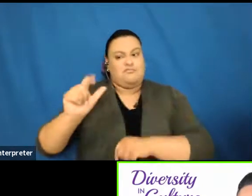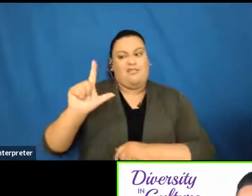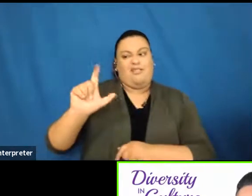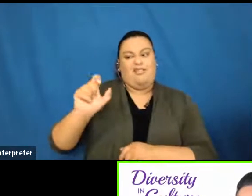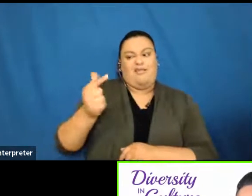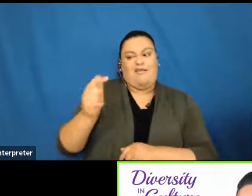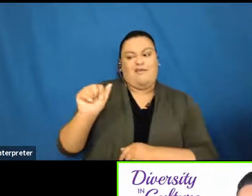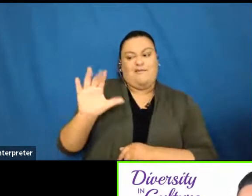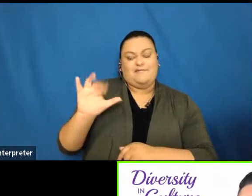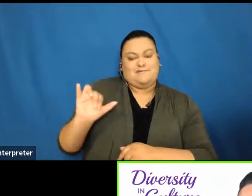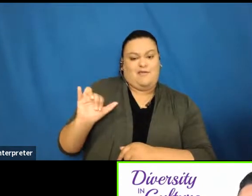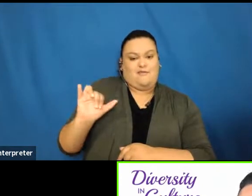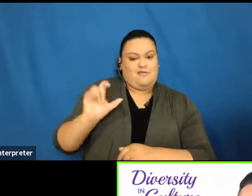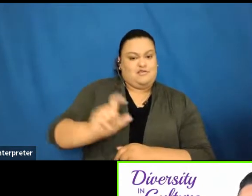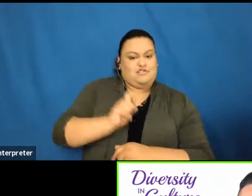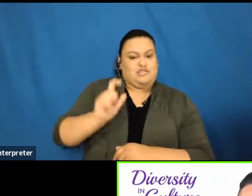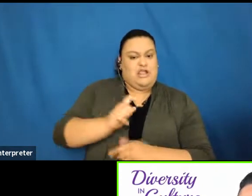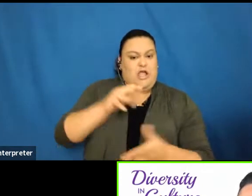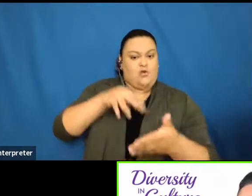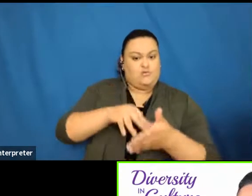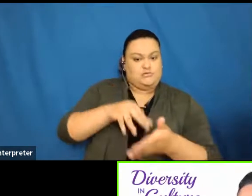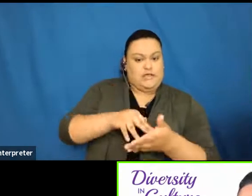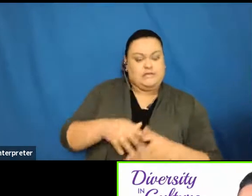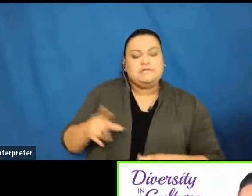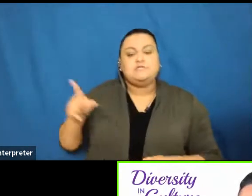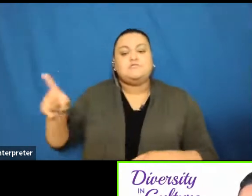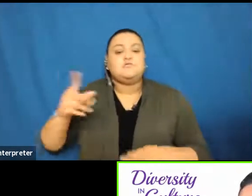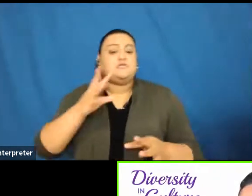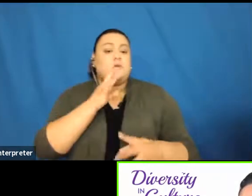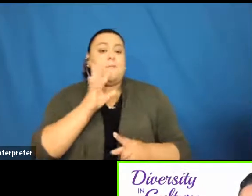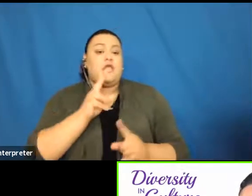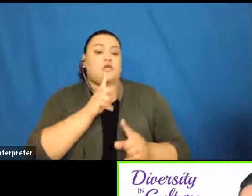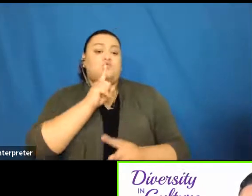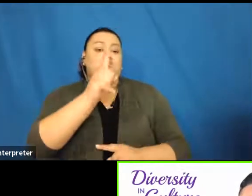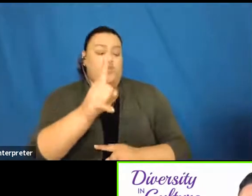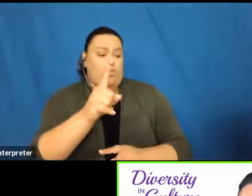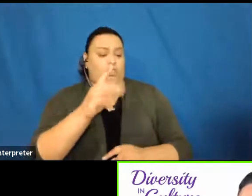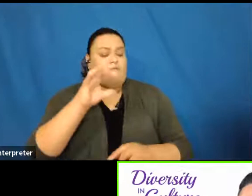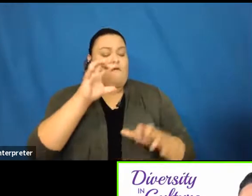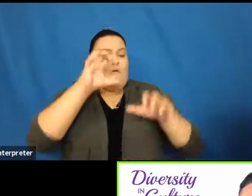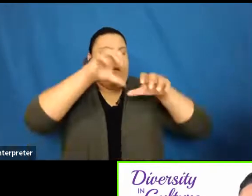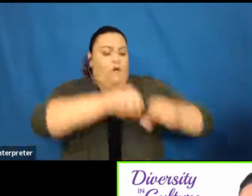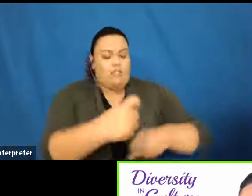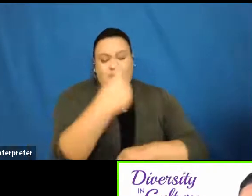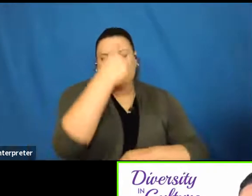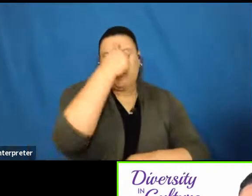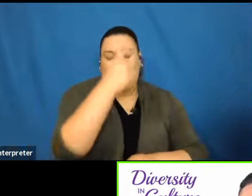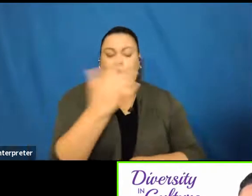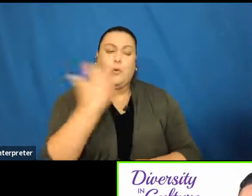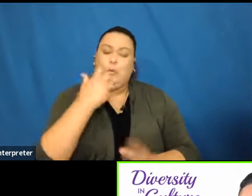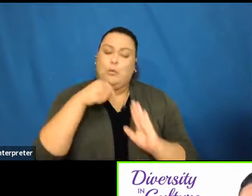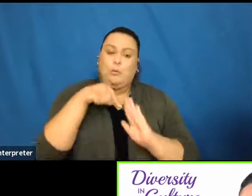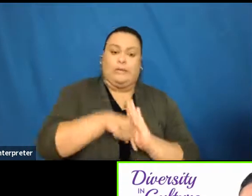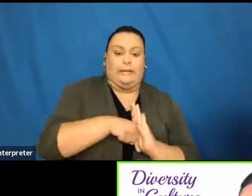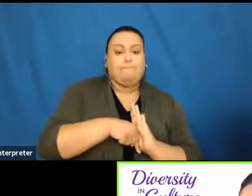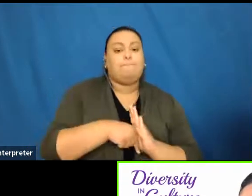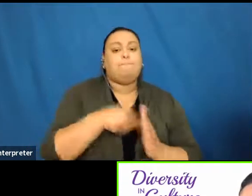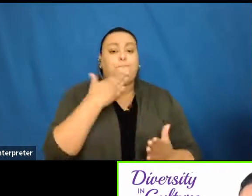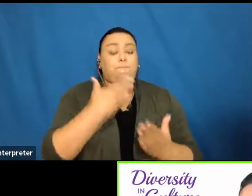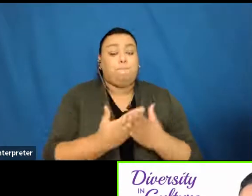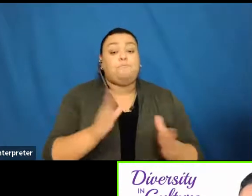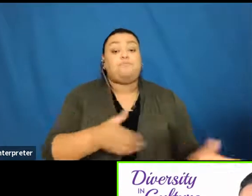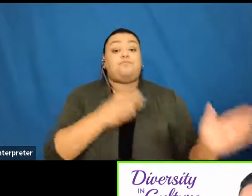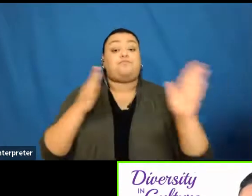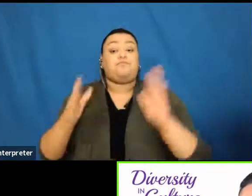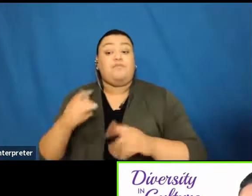Other people, they're saying, speaking the truth of a colonized mind, that's profound. And we also have a question from a professor from